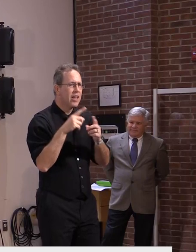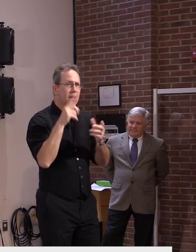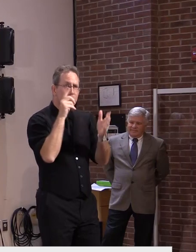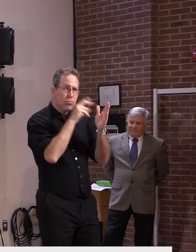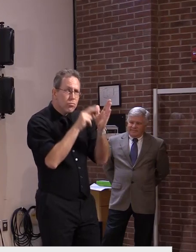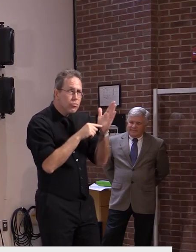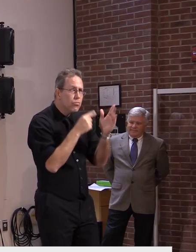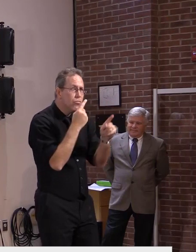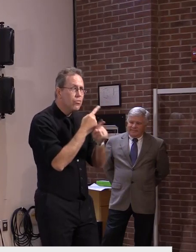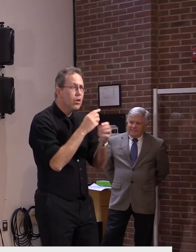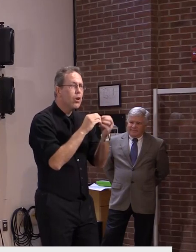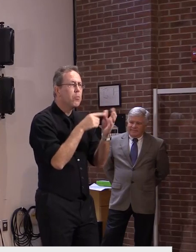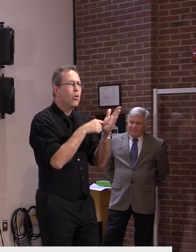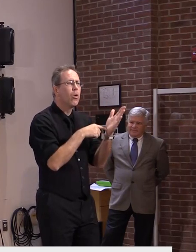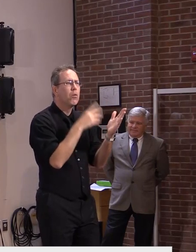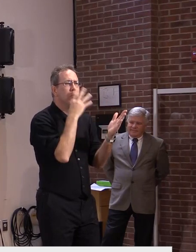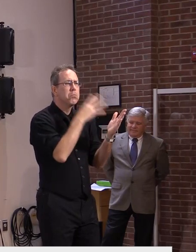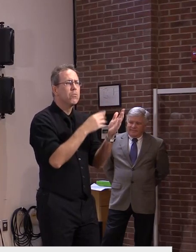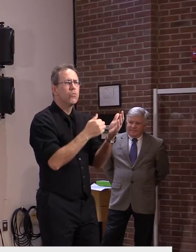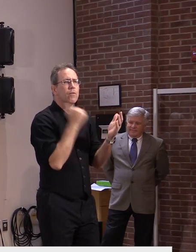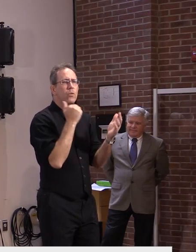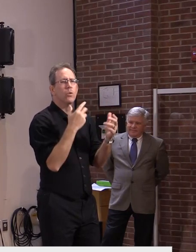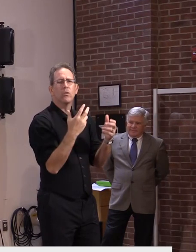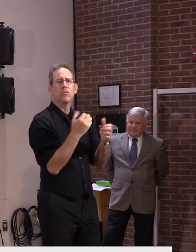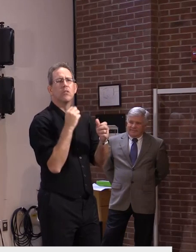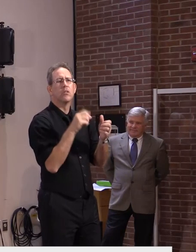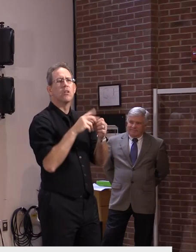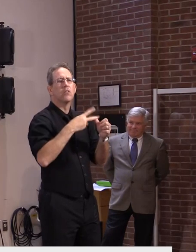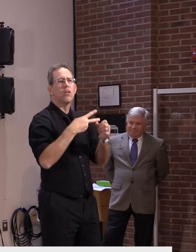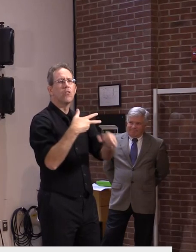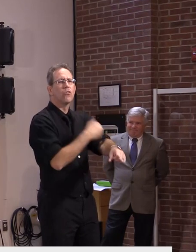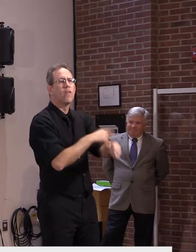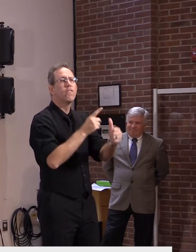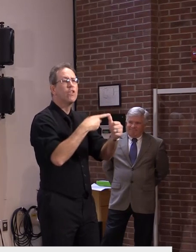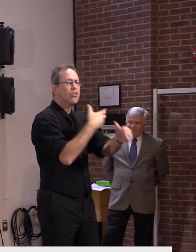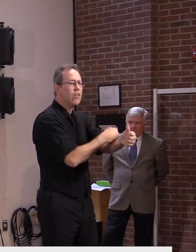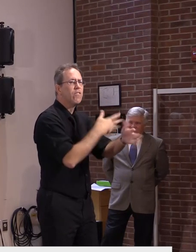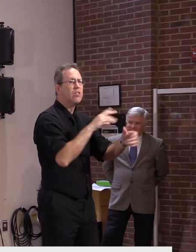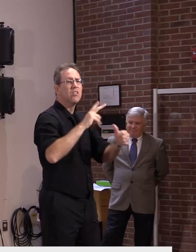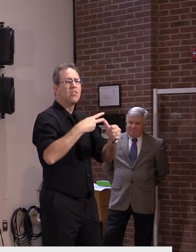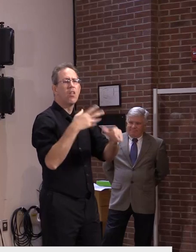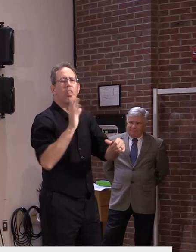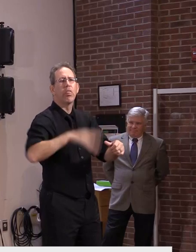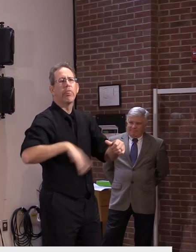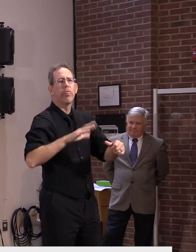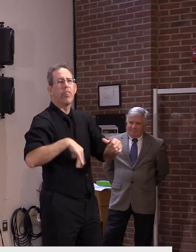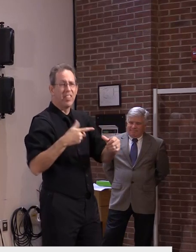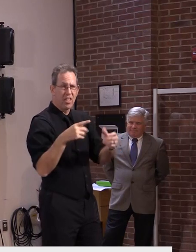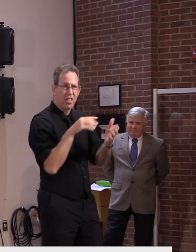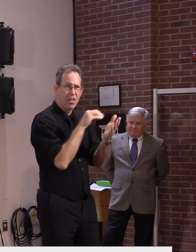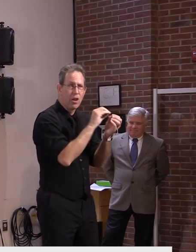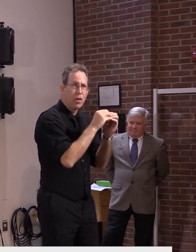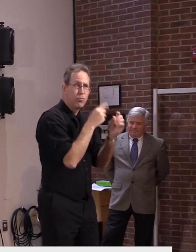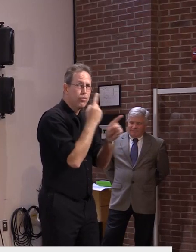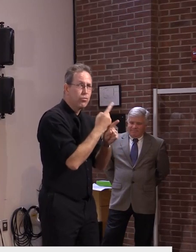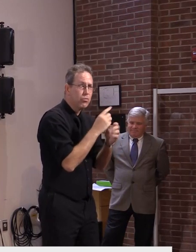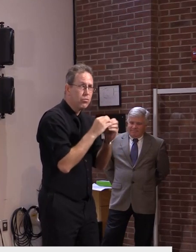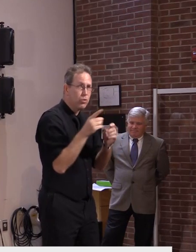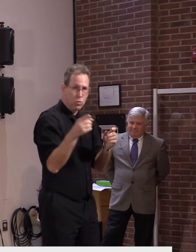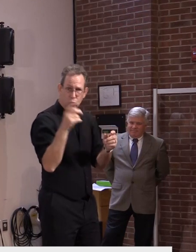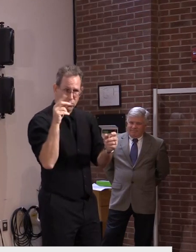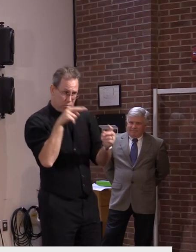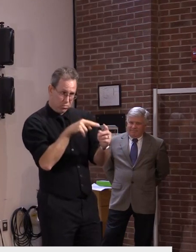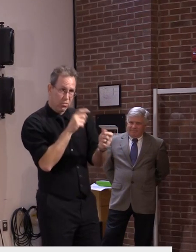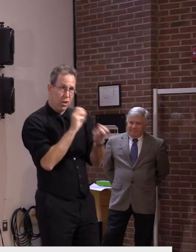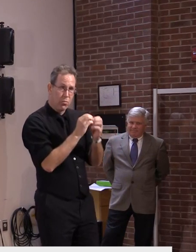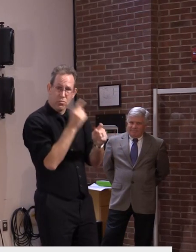shot, how sure are you about those numbers when you present them? And are you aware that your department